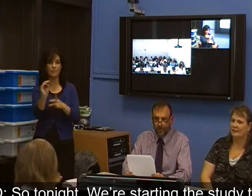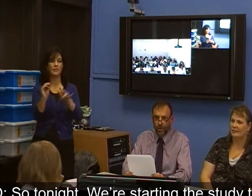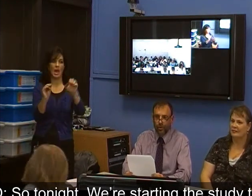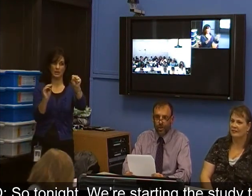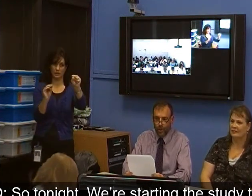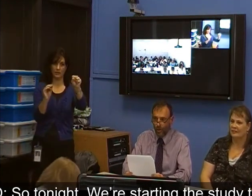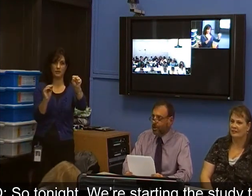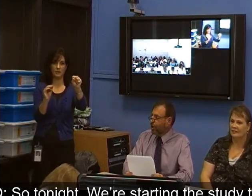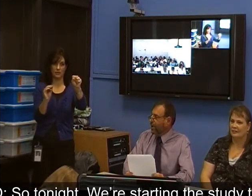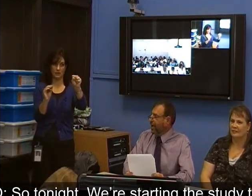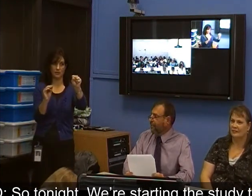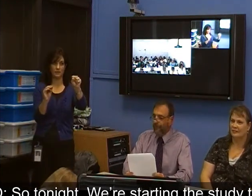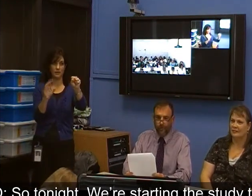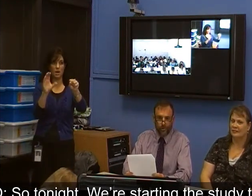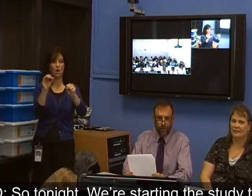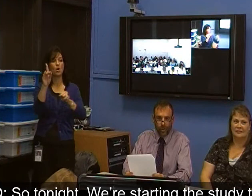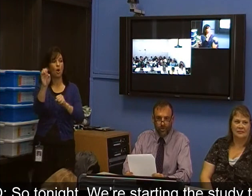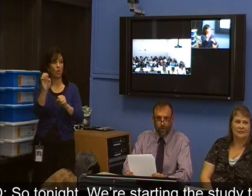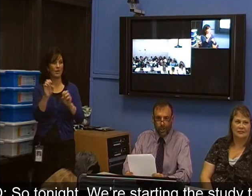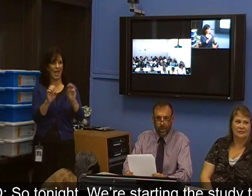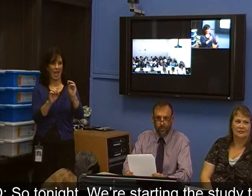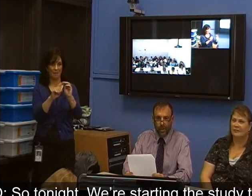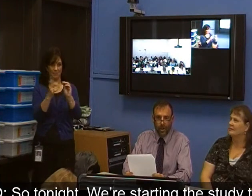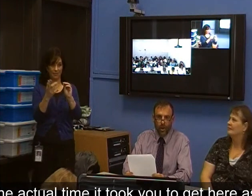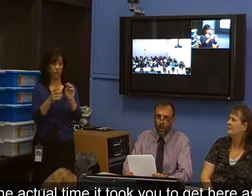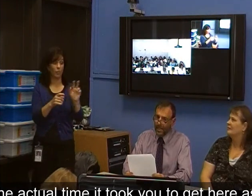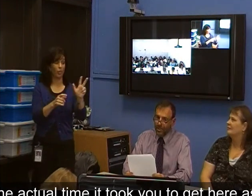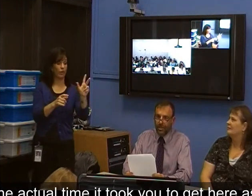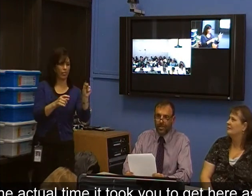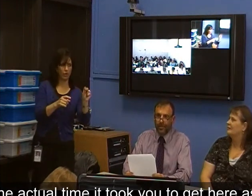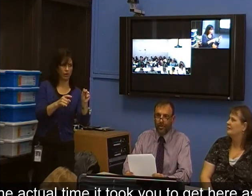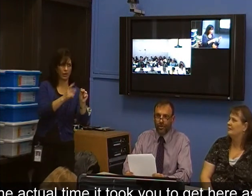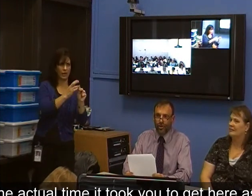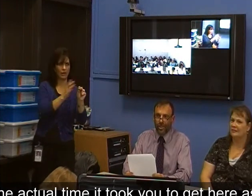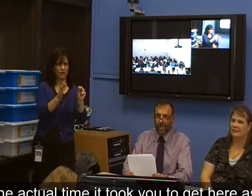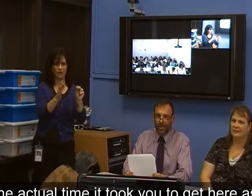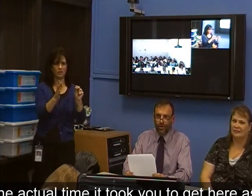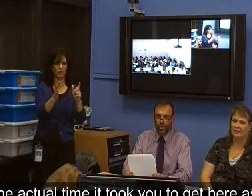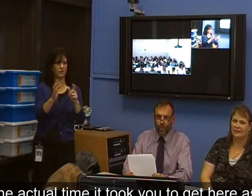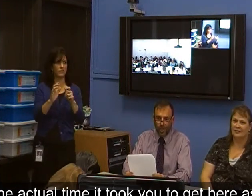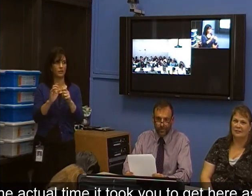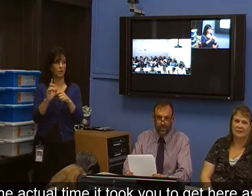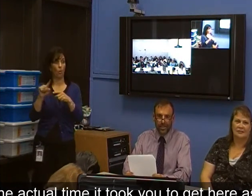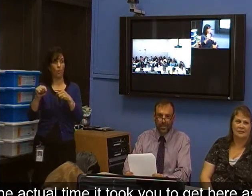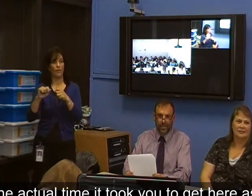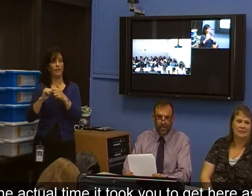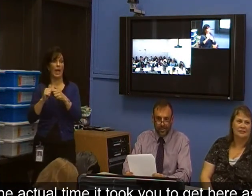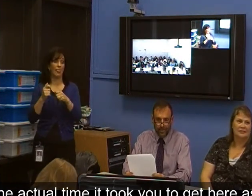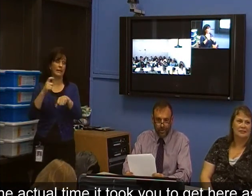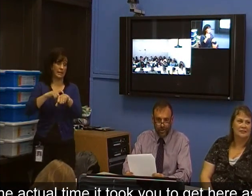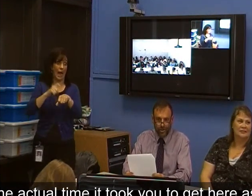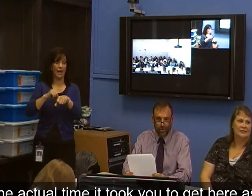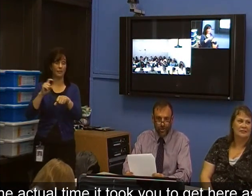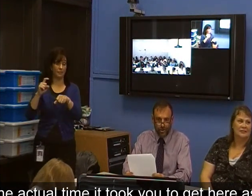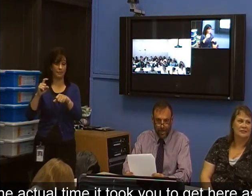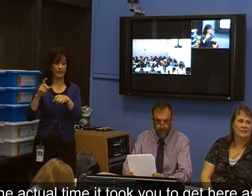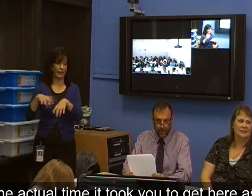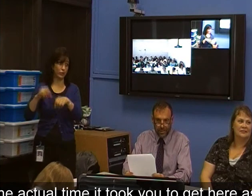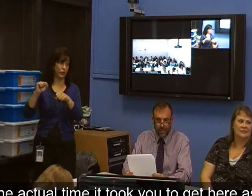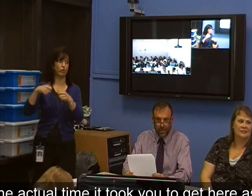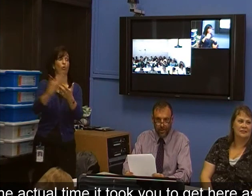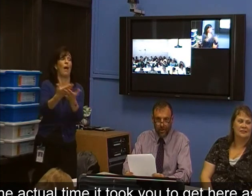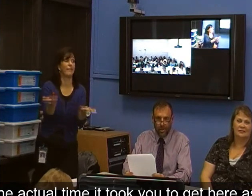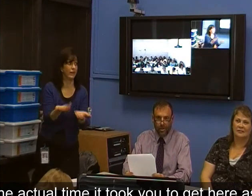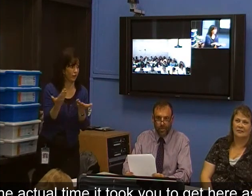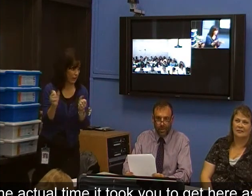clear. You would code M from 3:30, or actually the time it took you to get here as well. The time it took you to travel to get